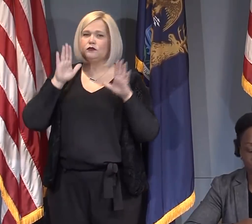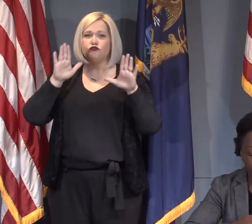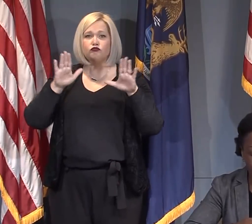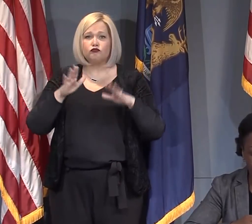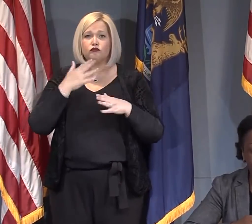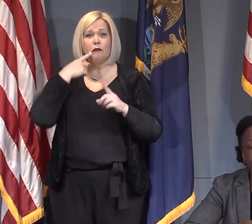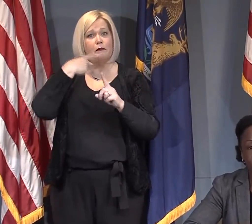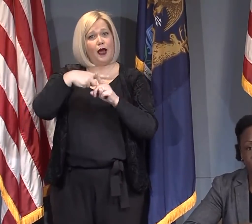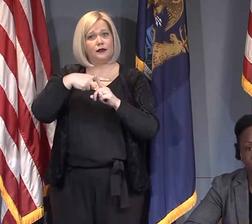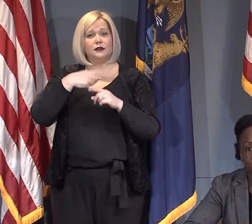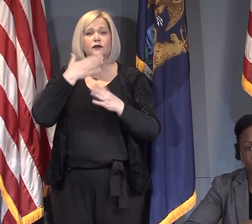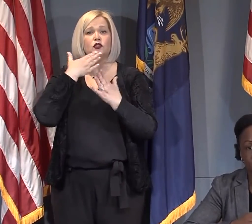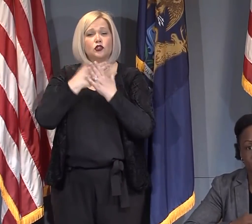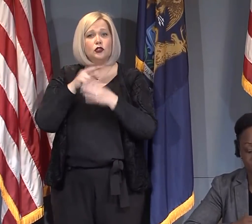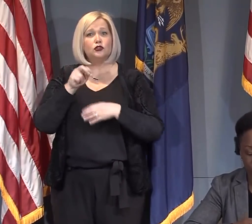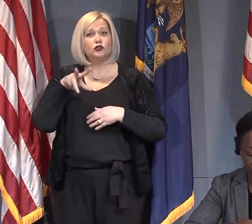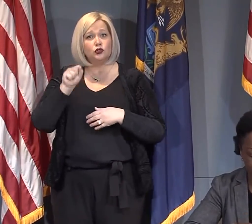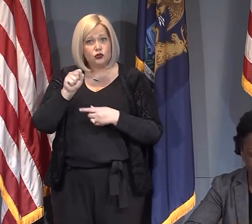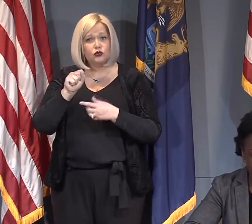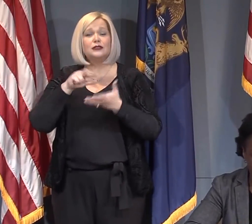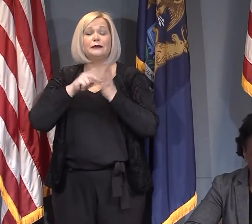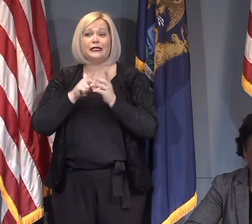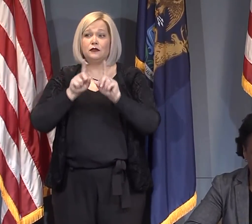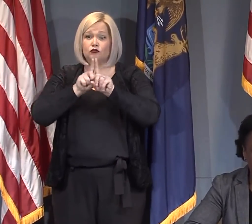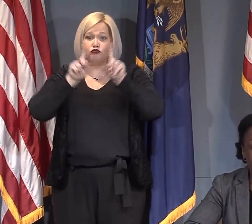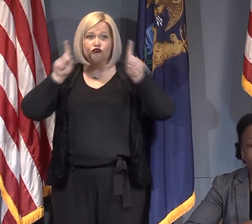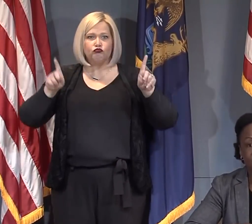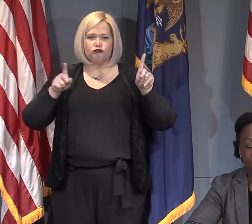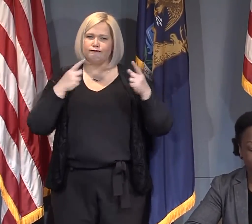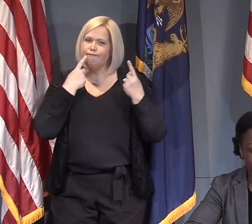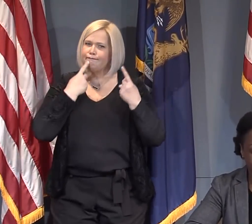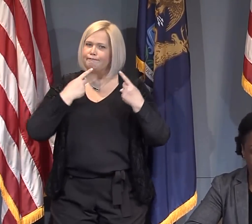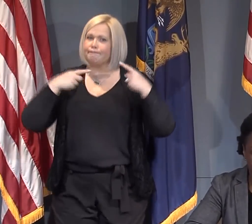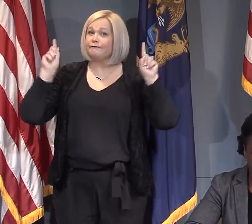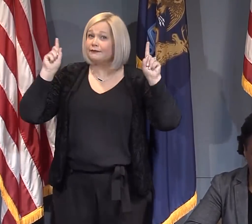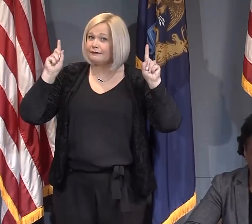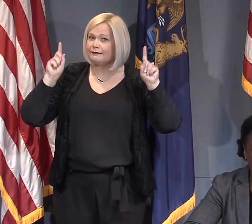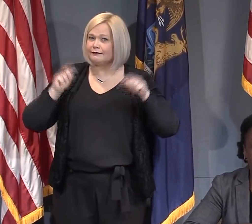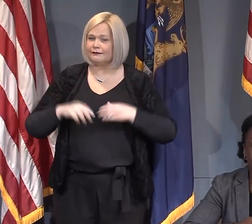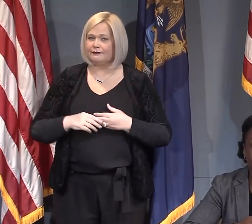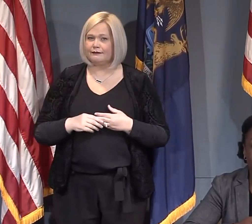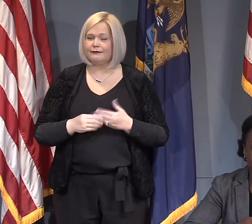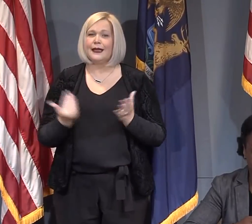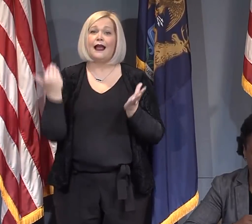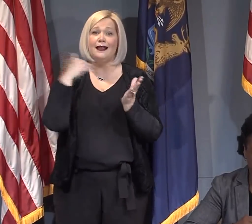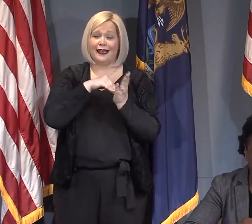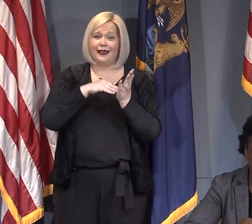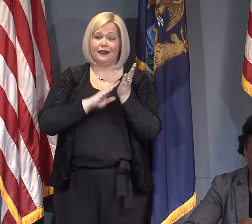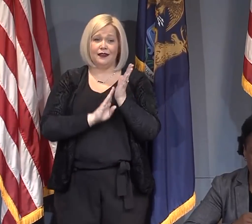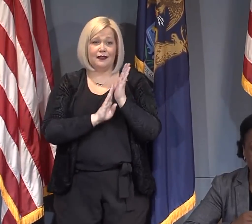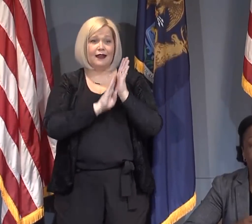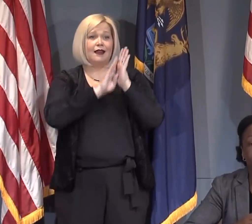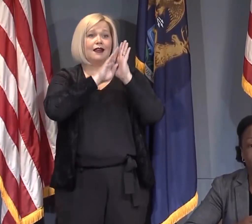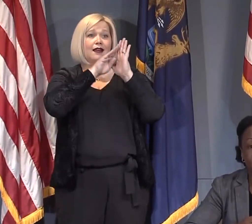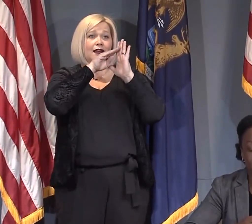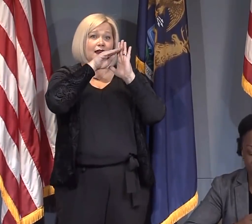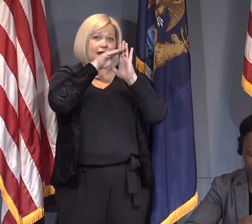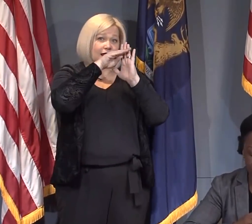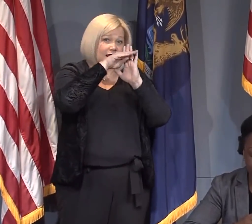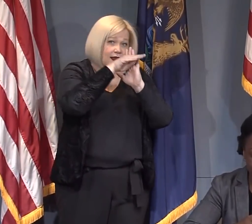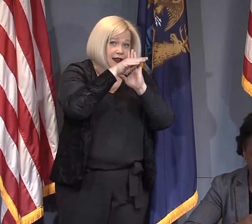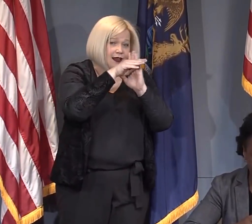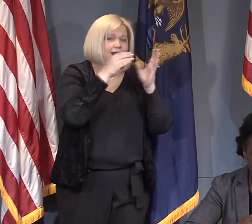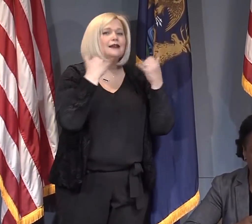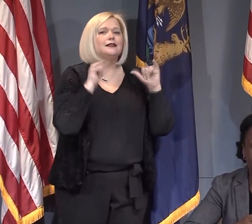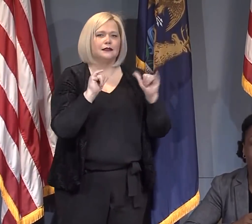means that social distancing is working. As I've said before, A plateau in cases still means there